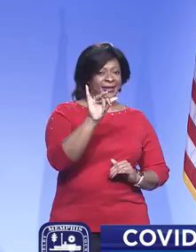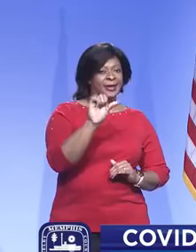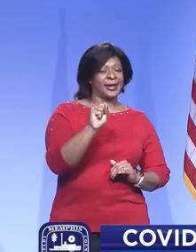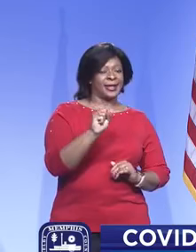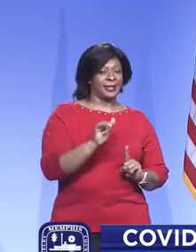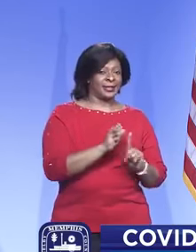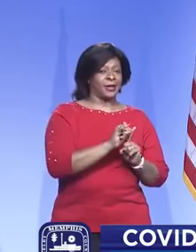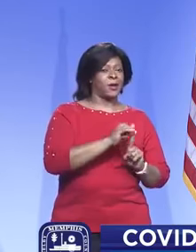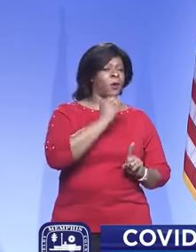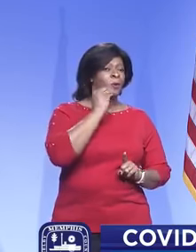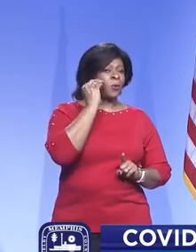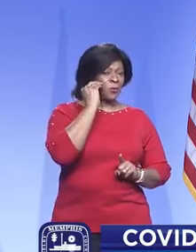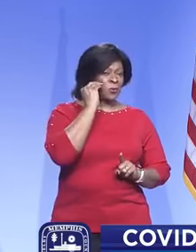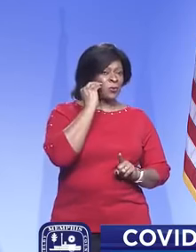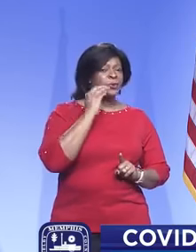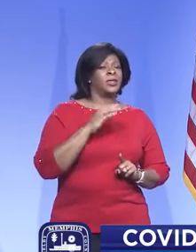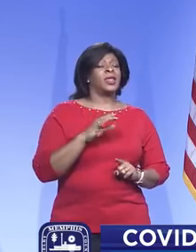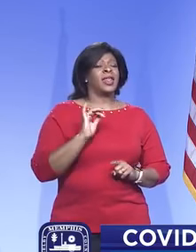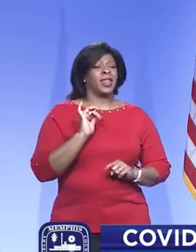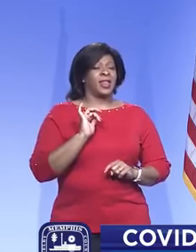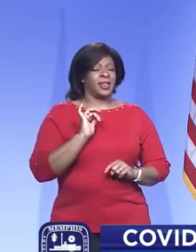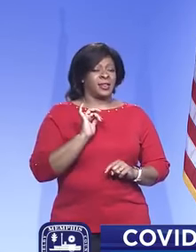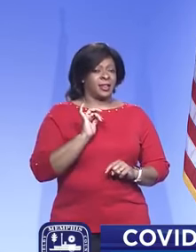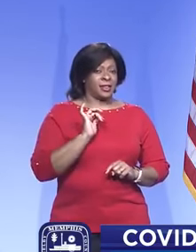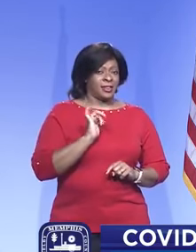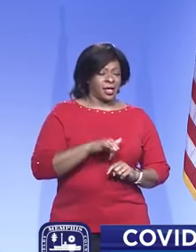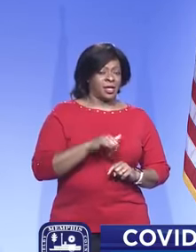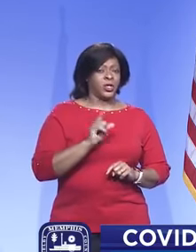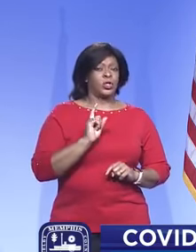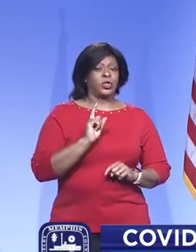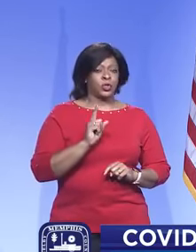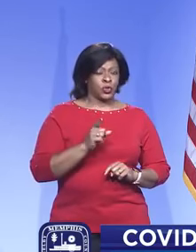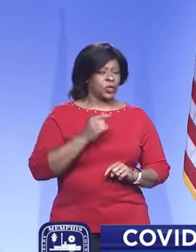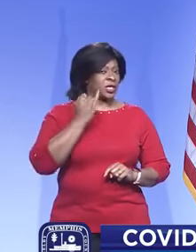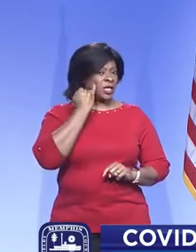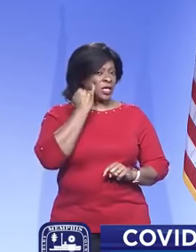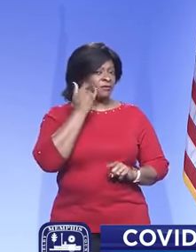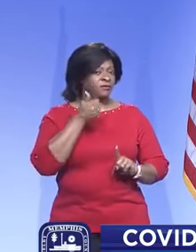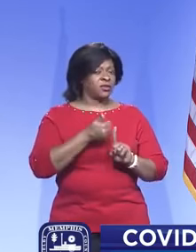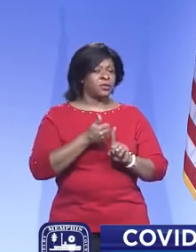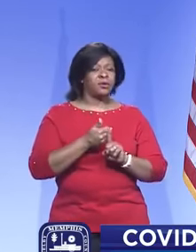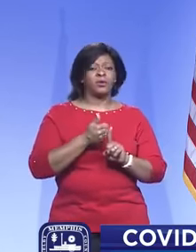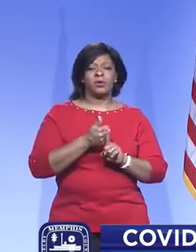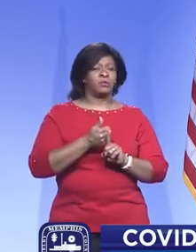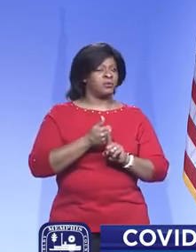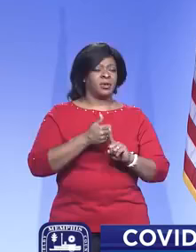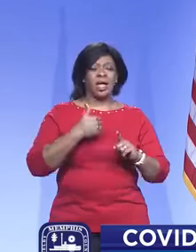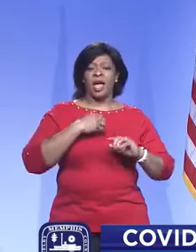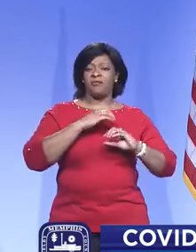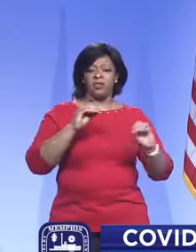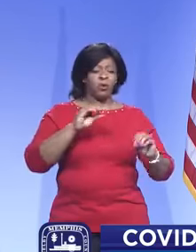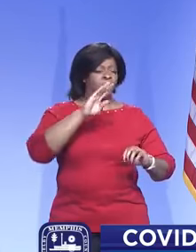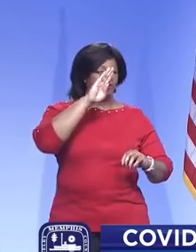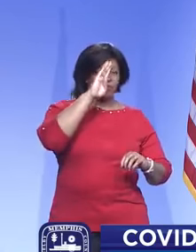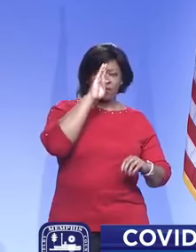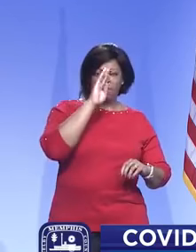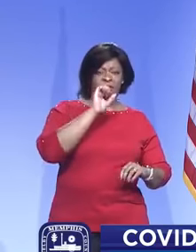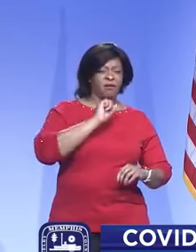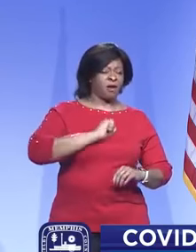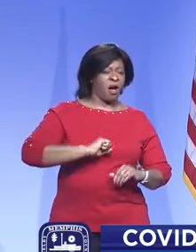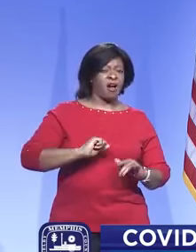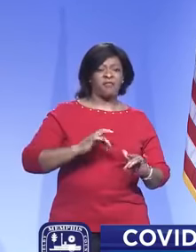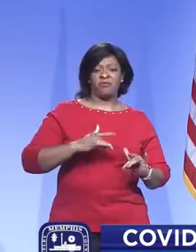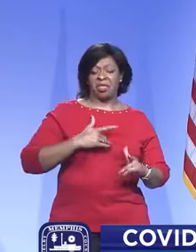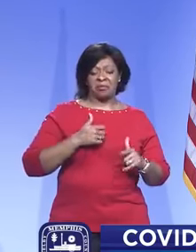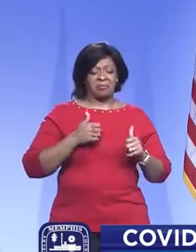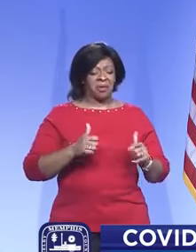in which you are, if you are no longer having symptoms